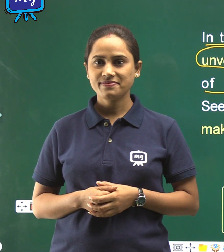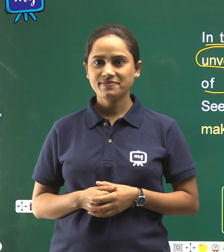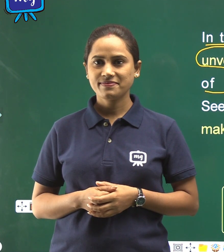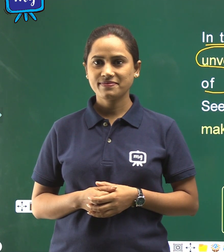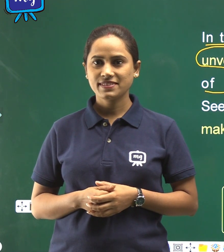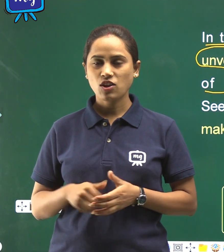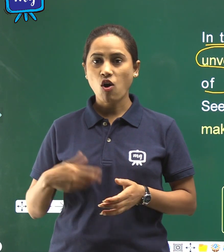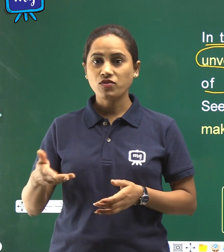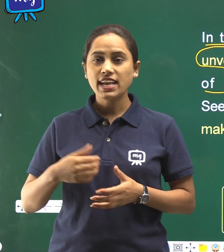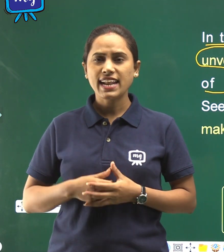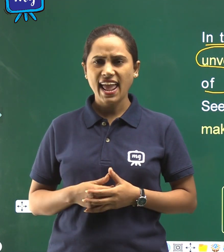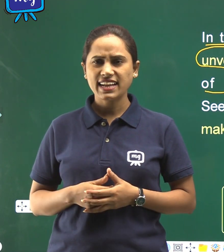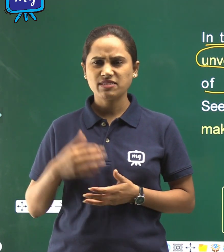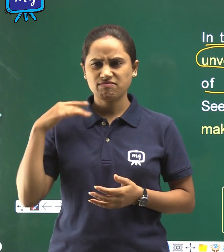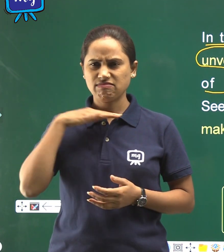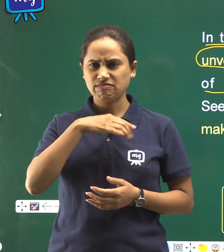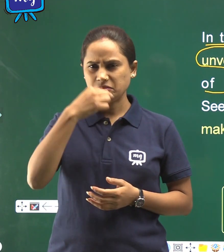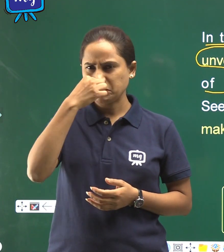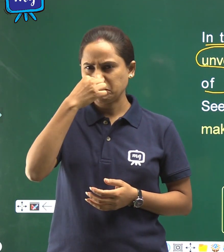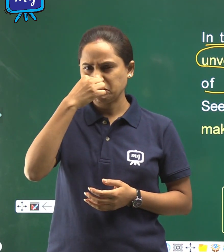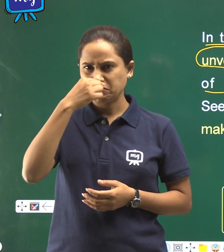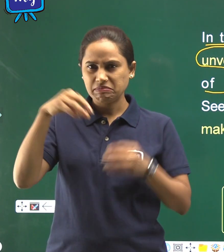of the rag pickers